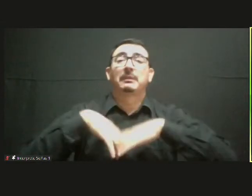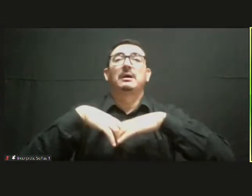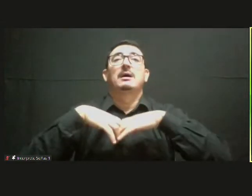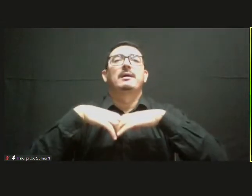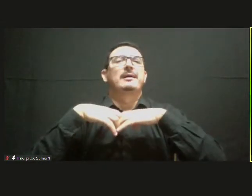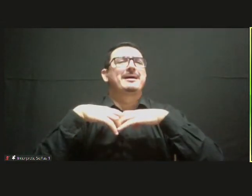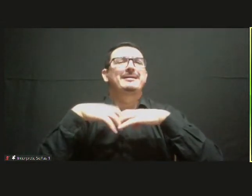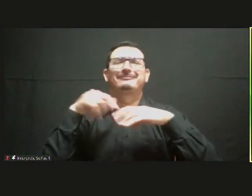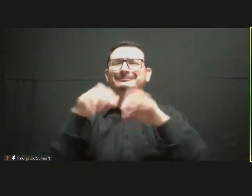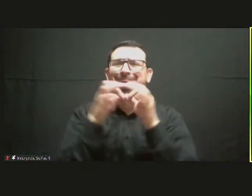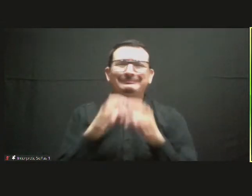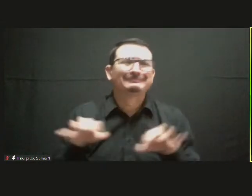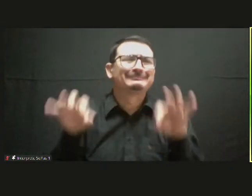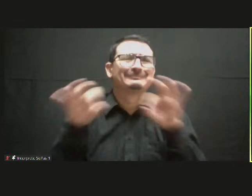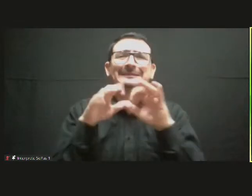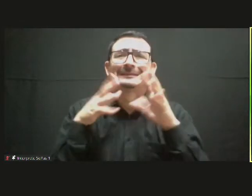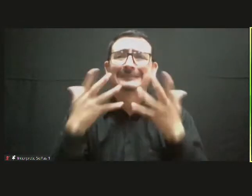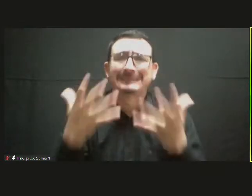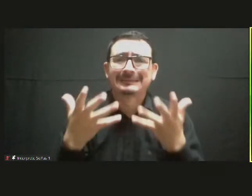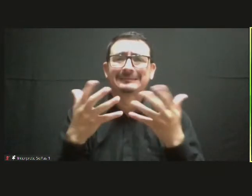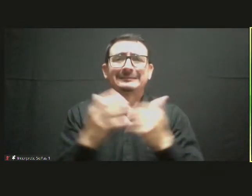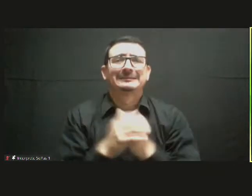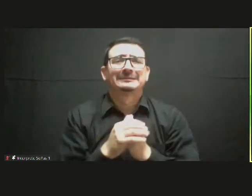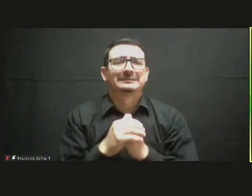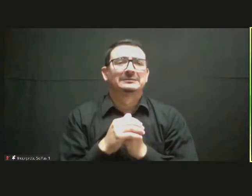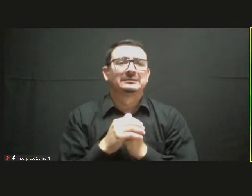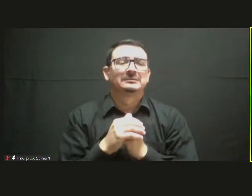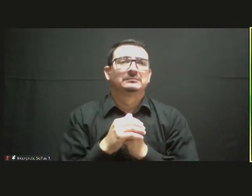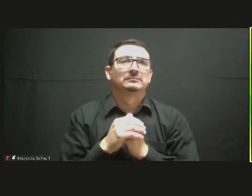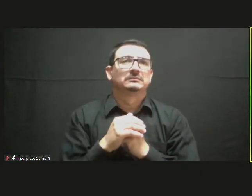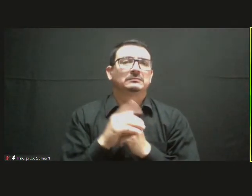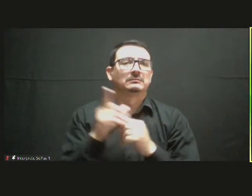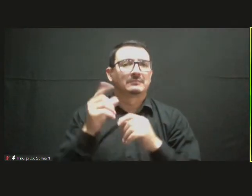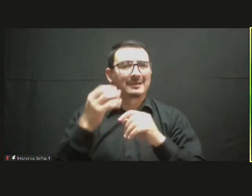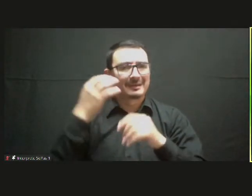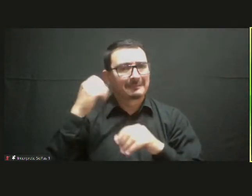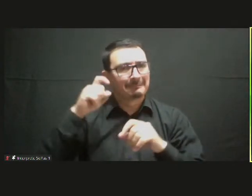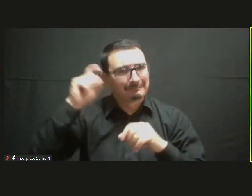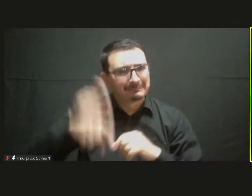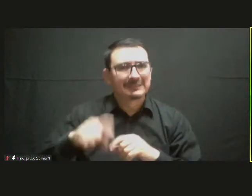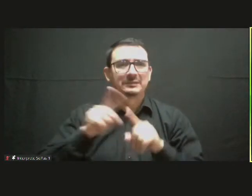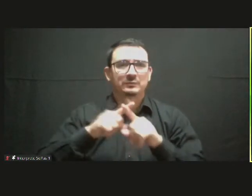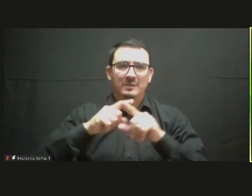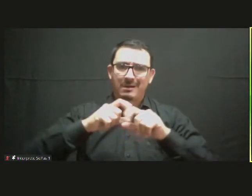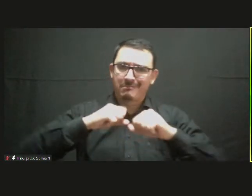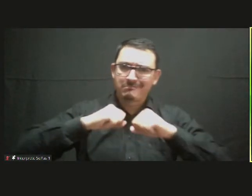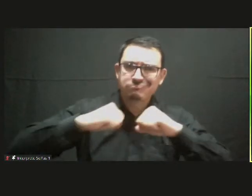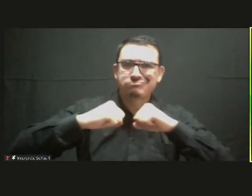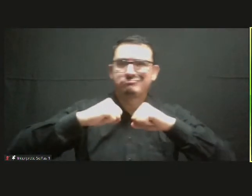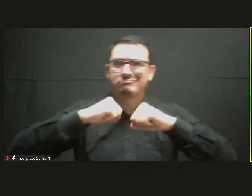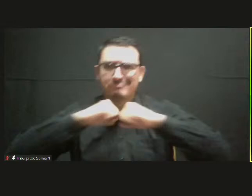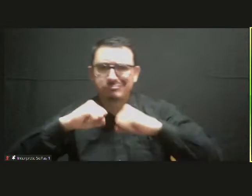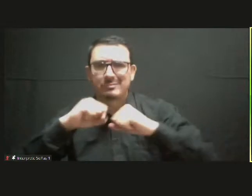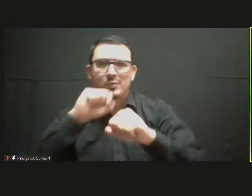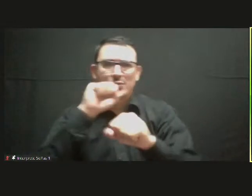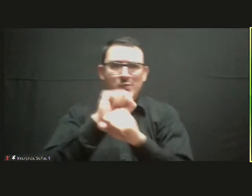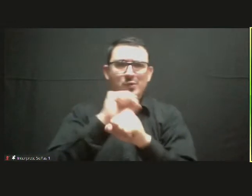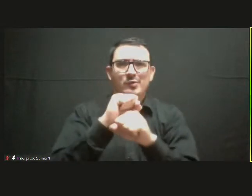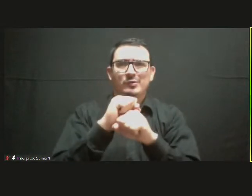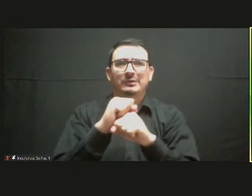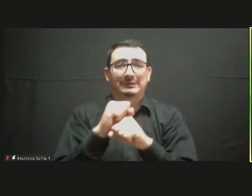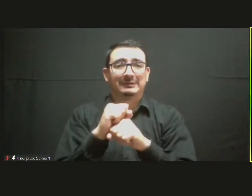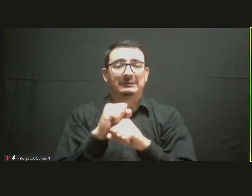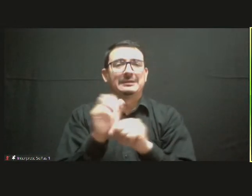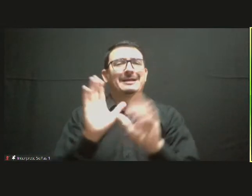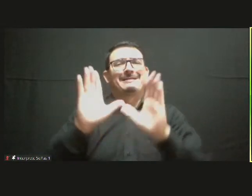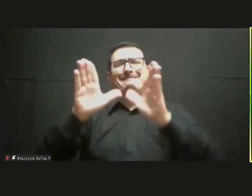doing over the past year and a half is absolutely focused on increasing resilience.